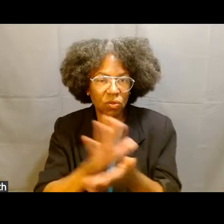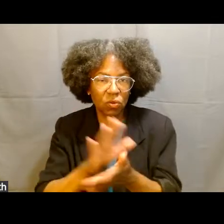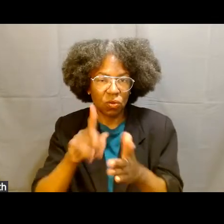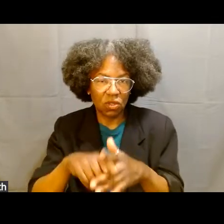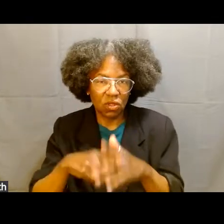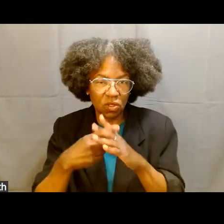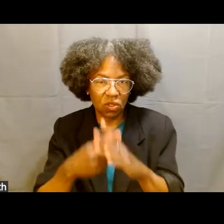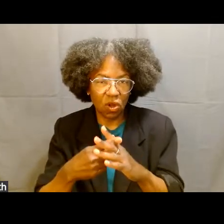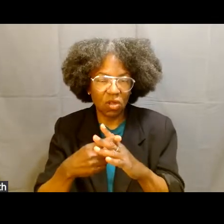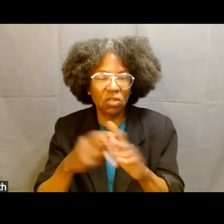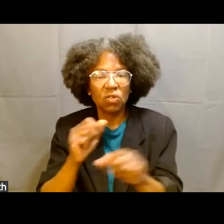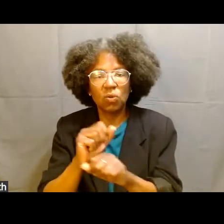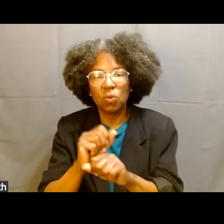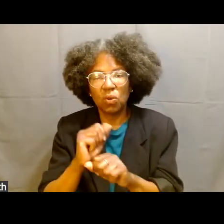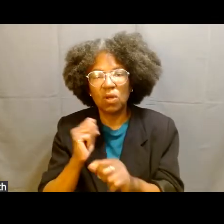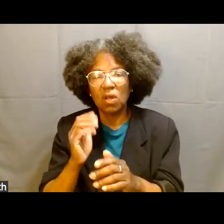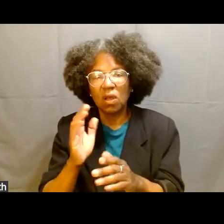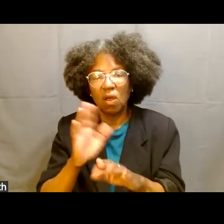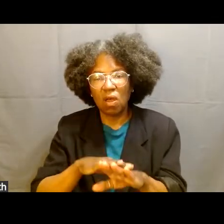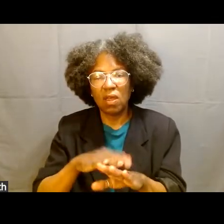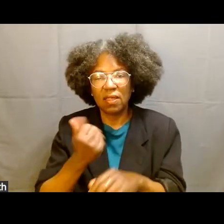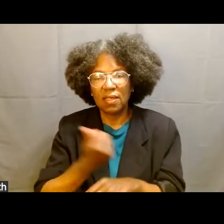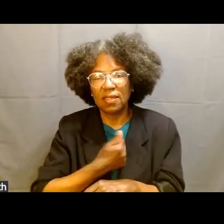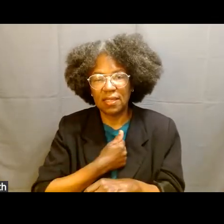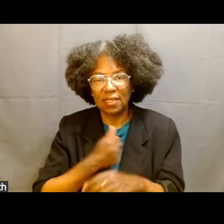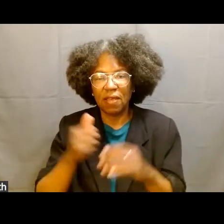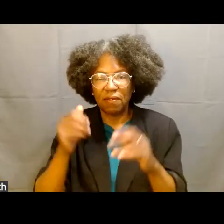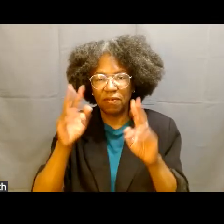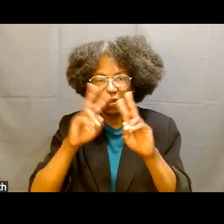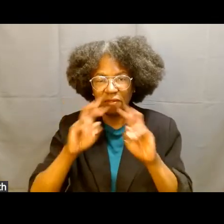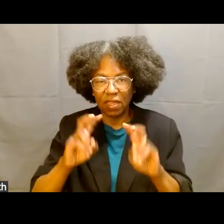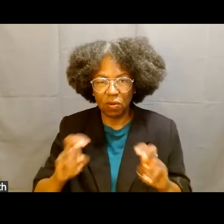actually work on our self-evaluation. Yep. So you can change that. Okay, we will.